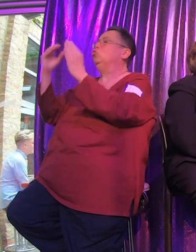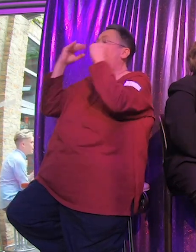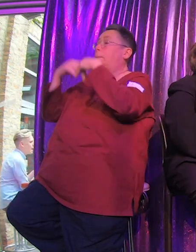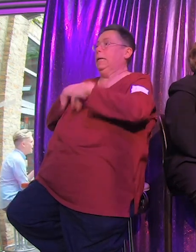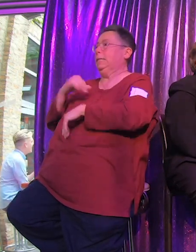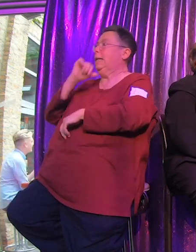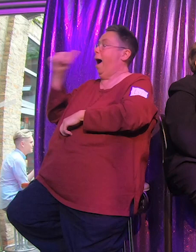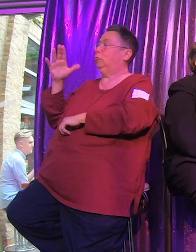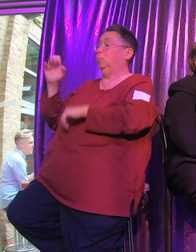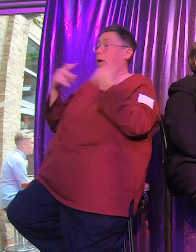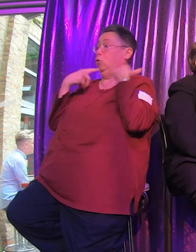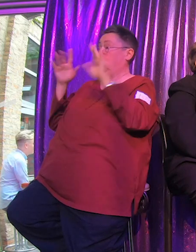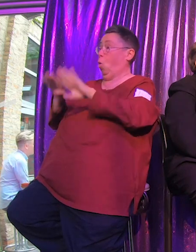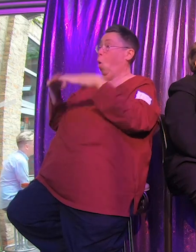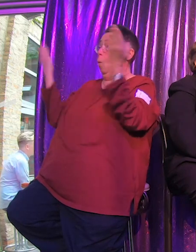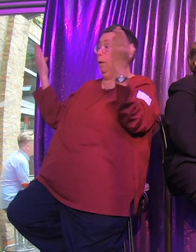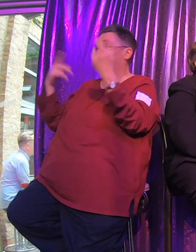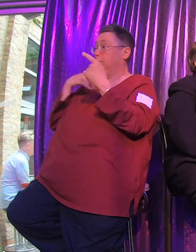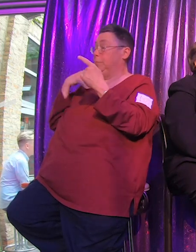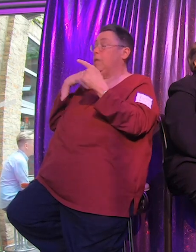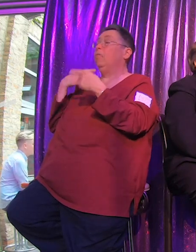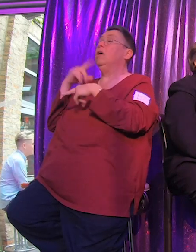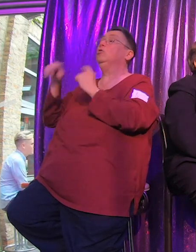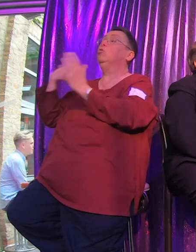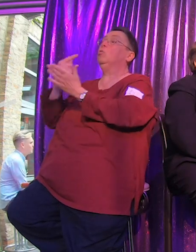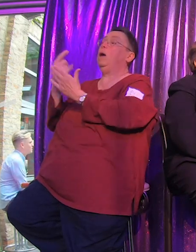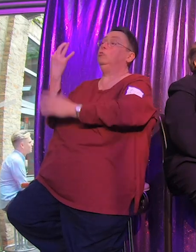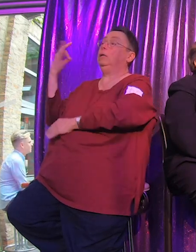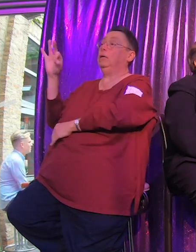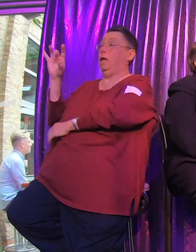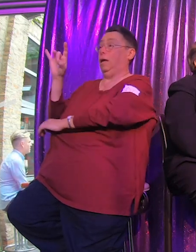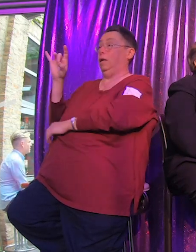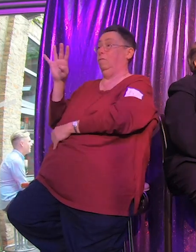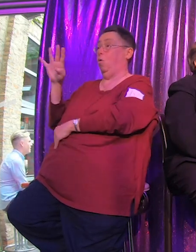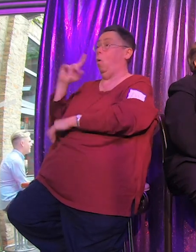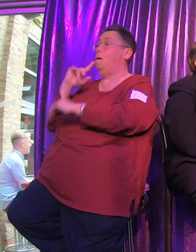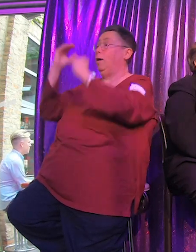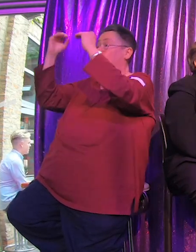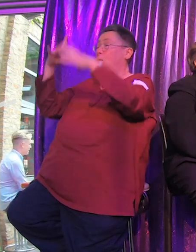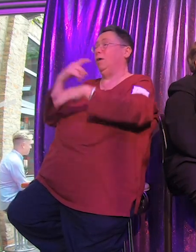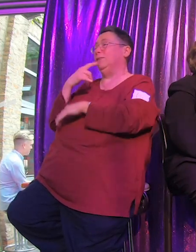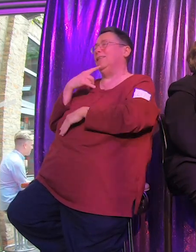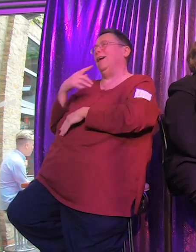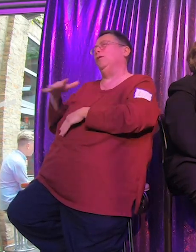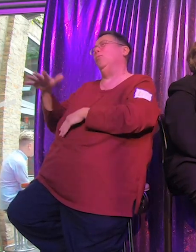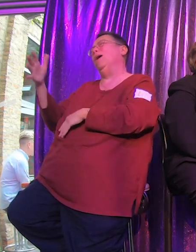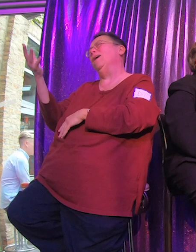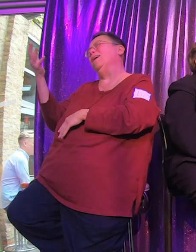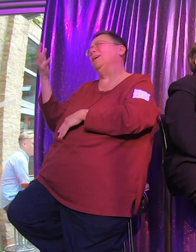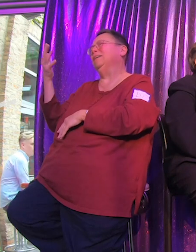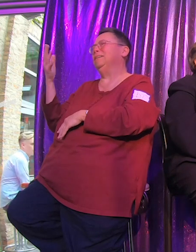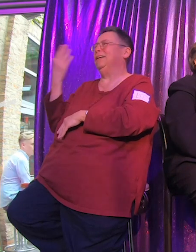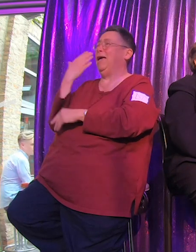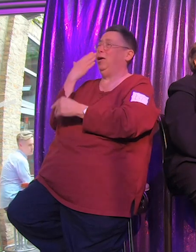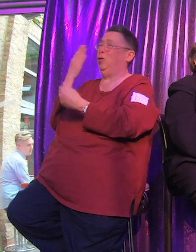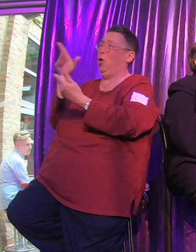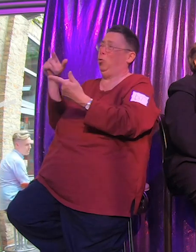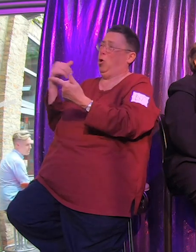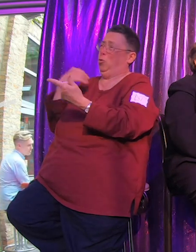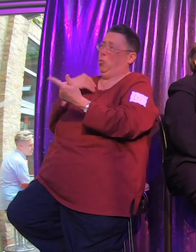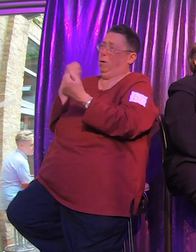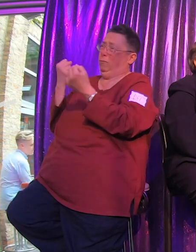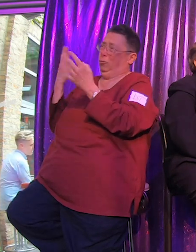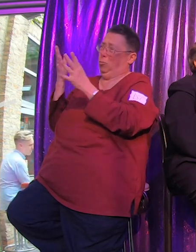gay. You graduated in 1984, and your professor said, well, don't know if you have too